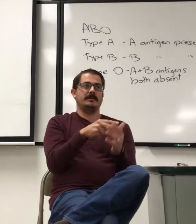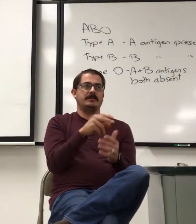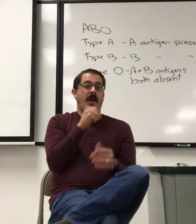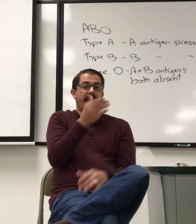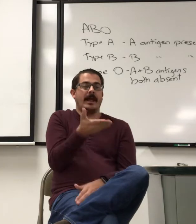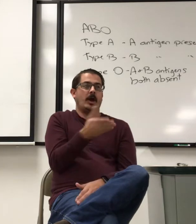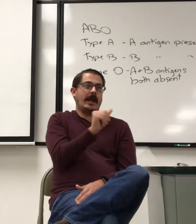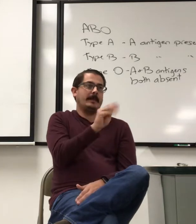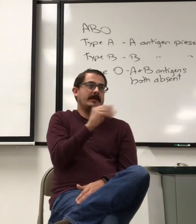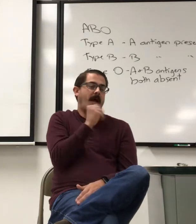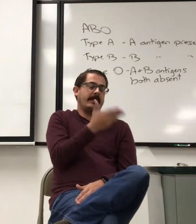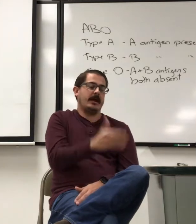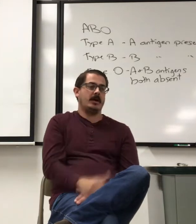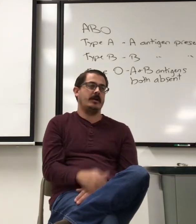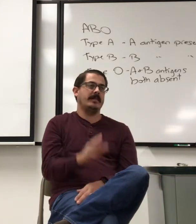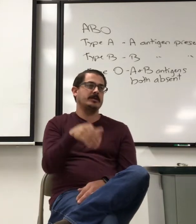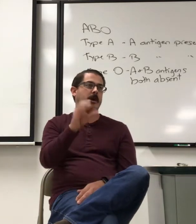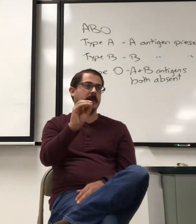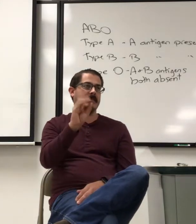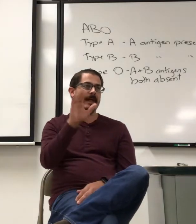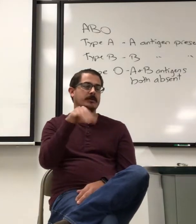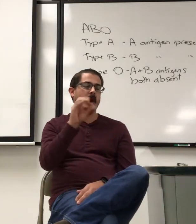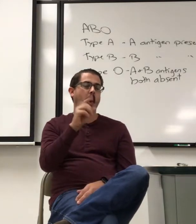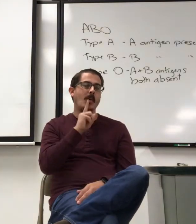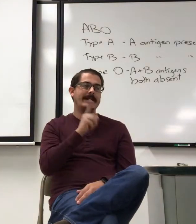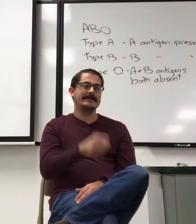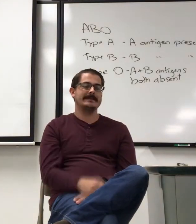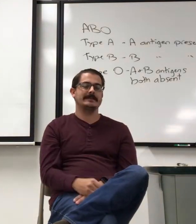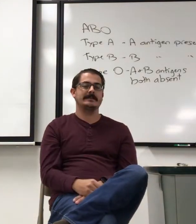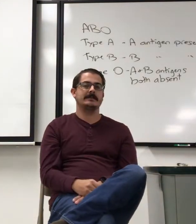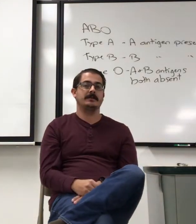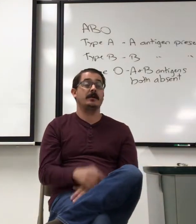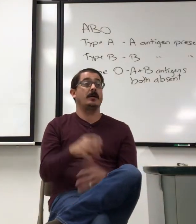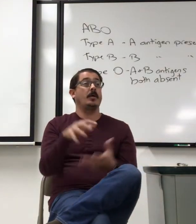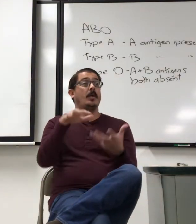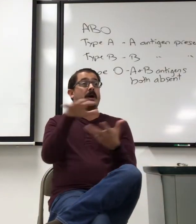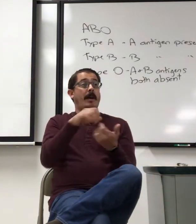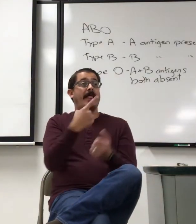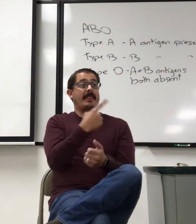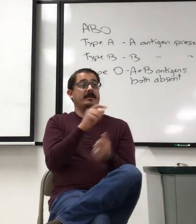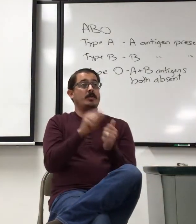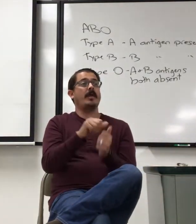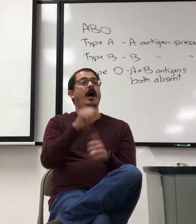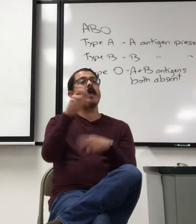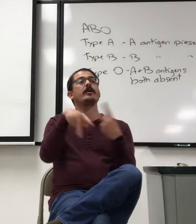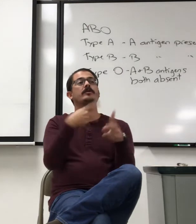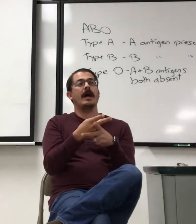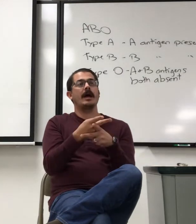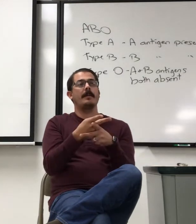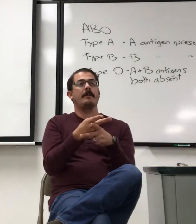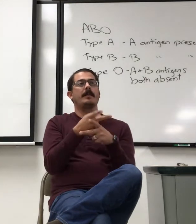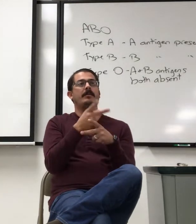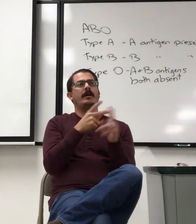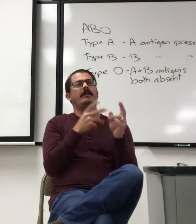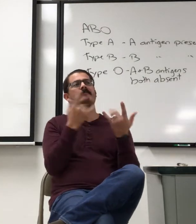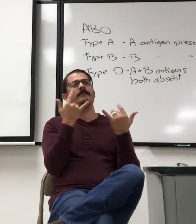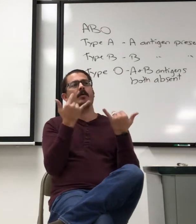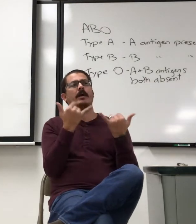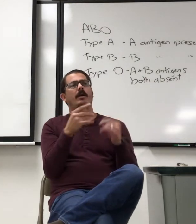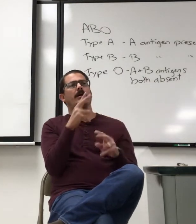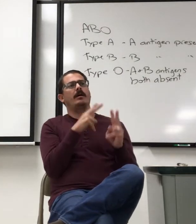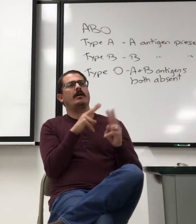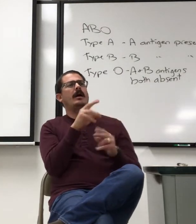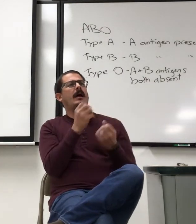it. Okay. Now we combine this with another type, but just let's take an inventory. How